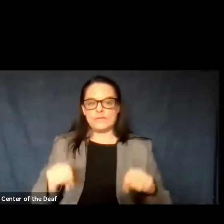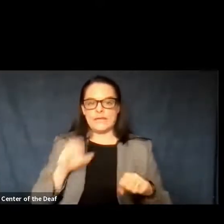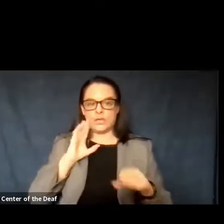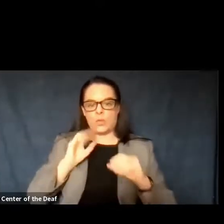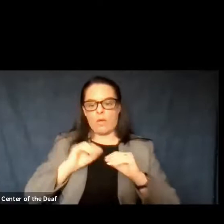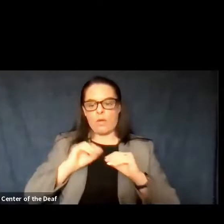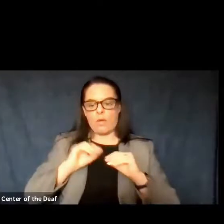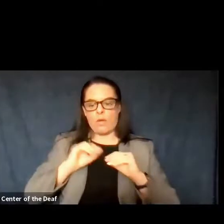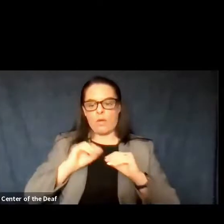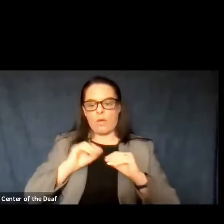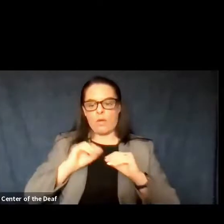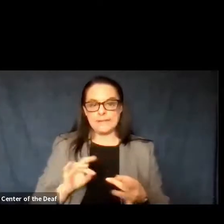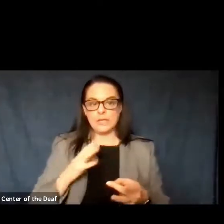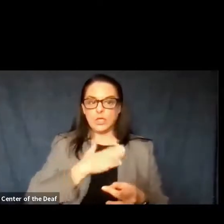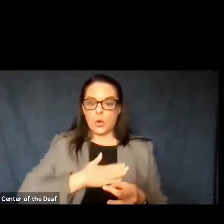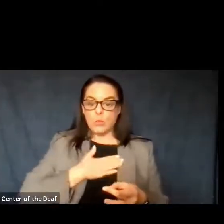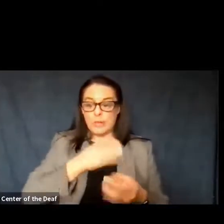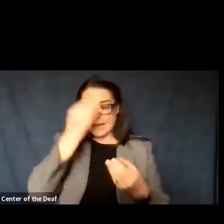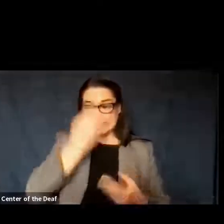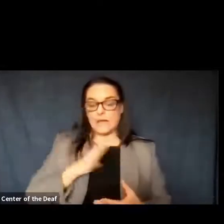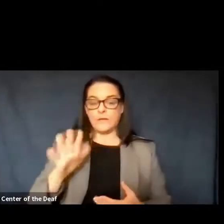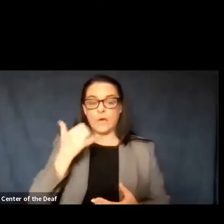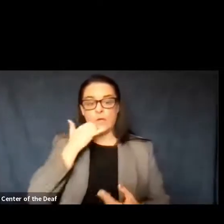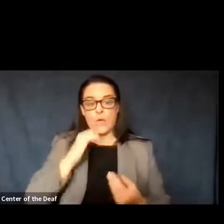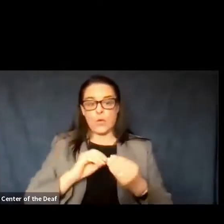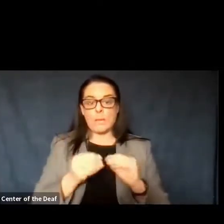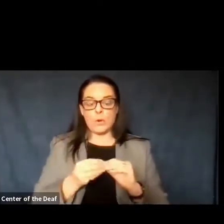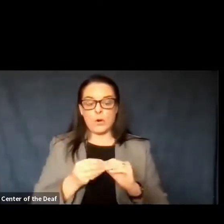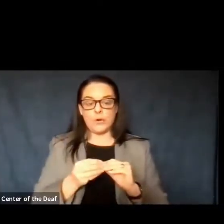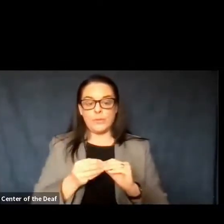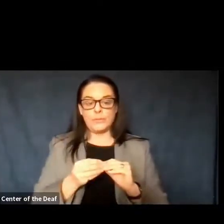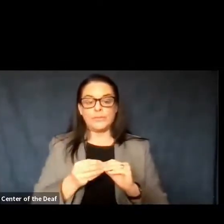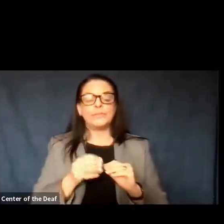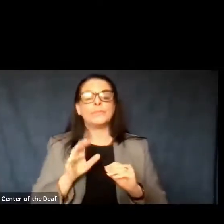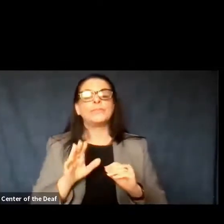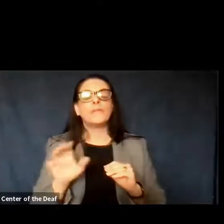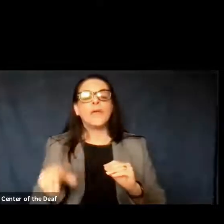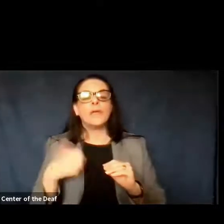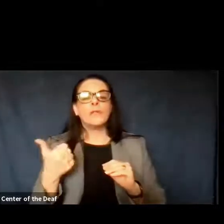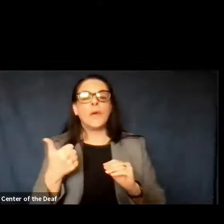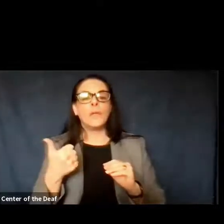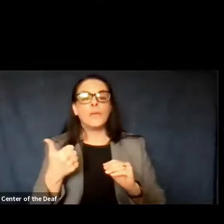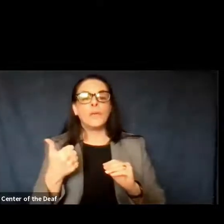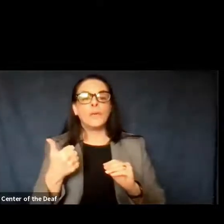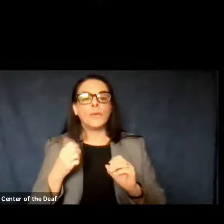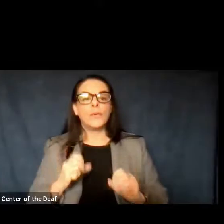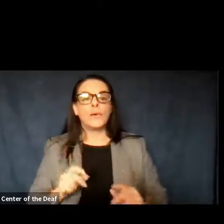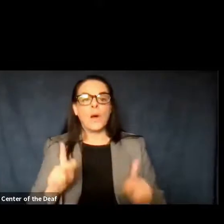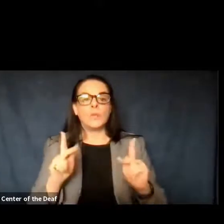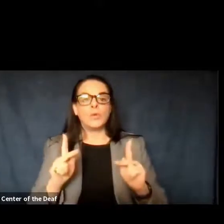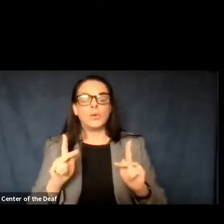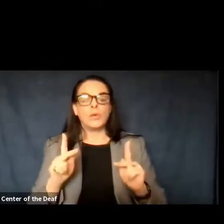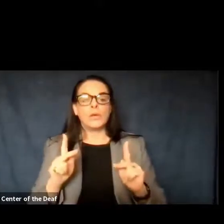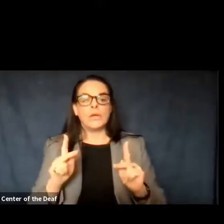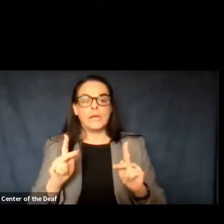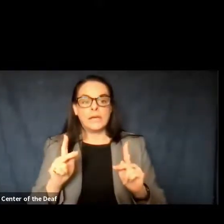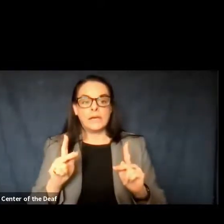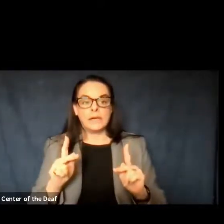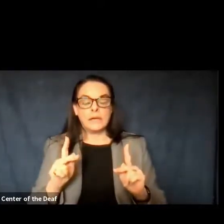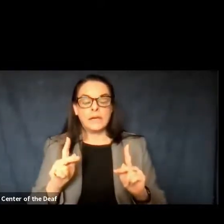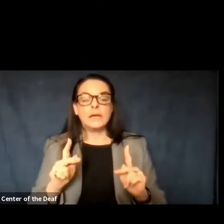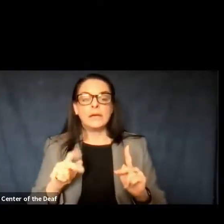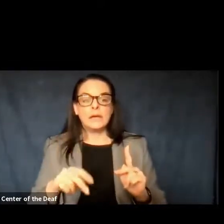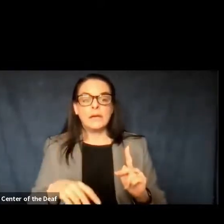those messages. So please share your phone number with us. The other opportunity is everybody is given as they